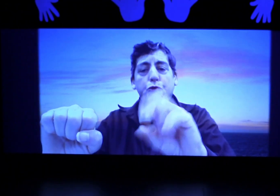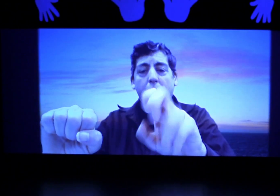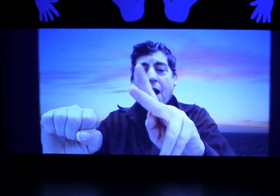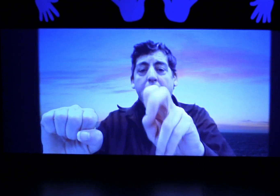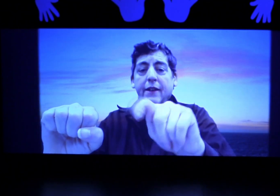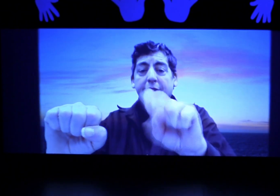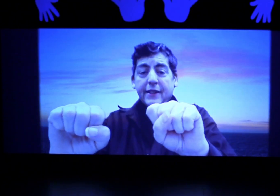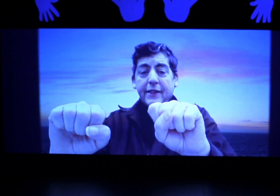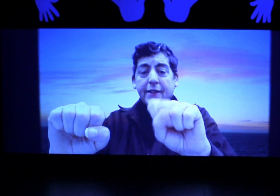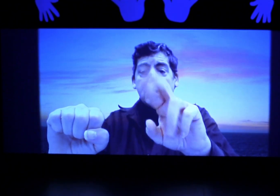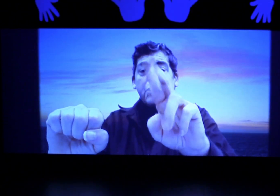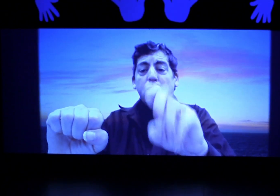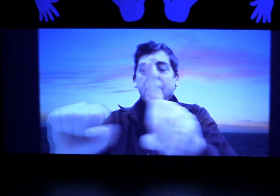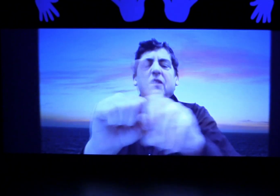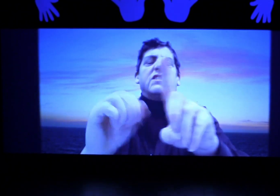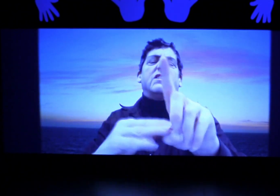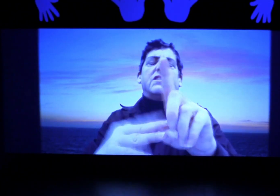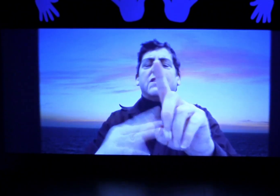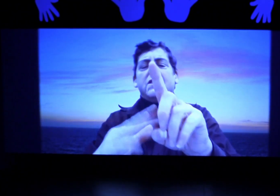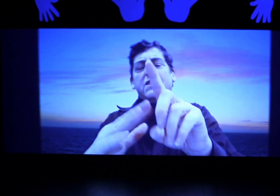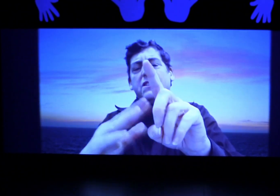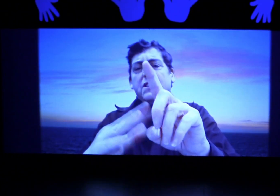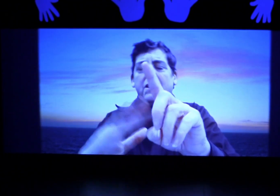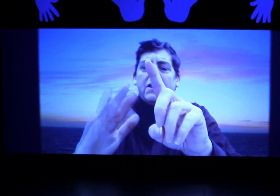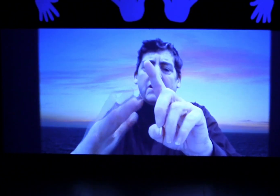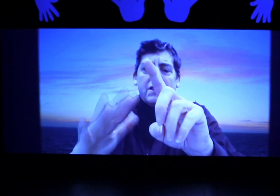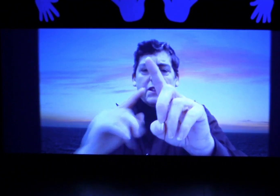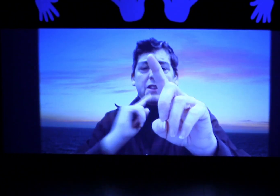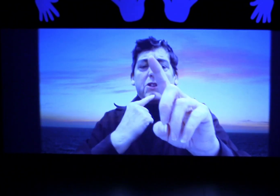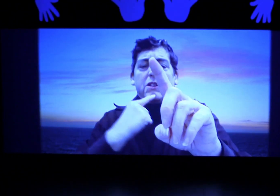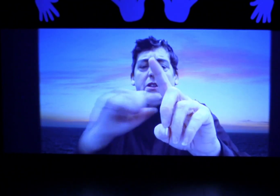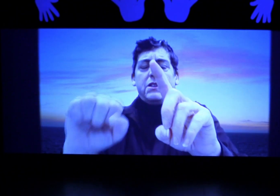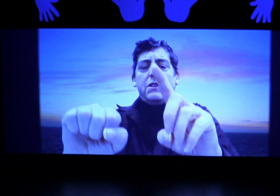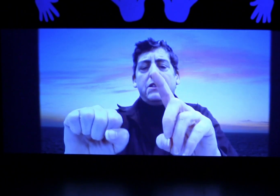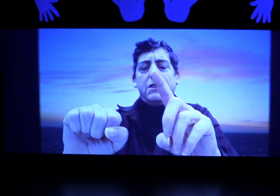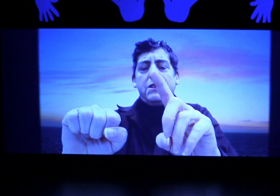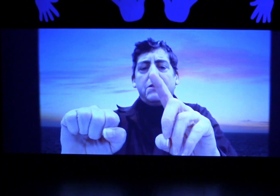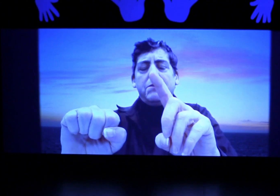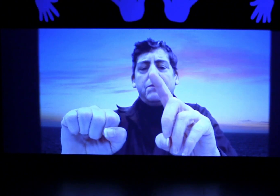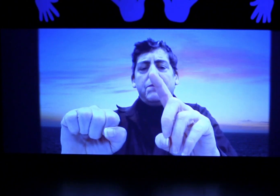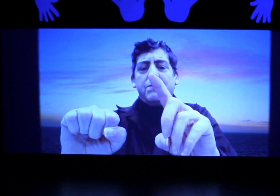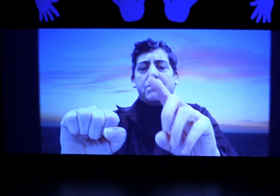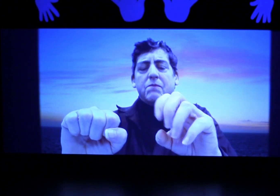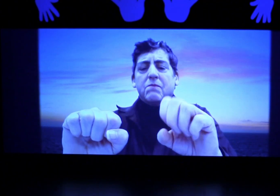And the rocket's red. I am sorry. I cannot abide this. Please stop.